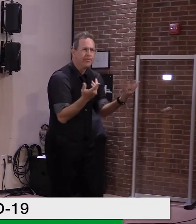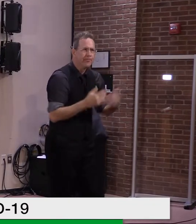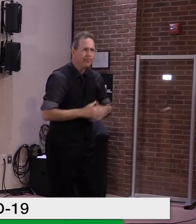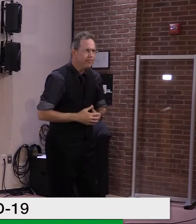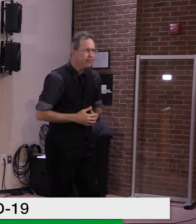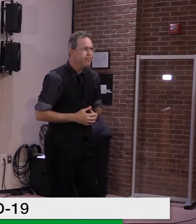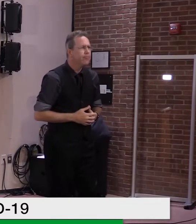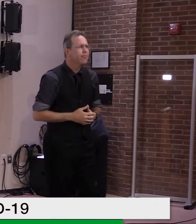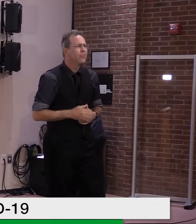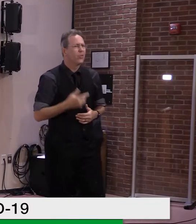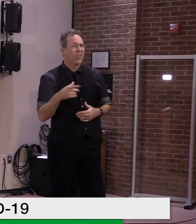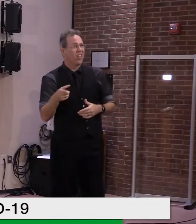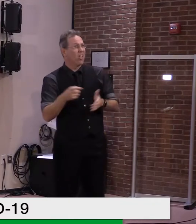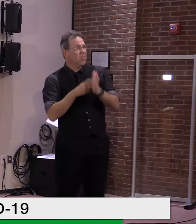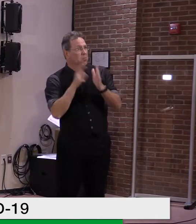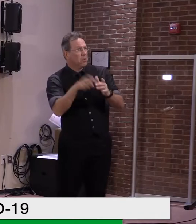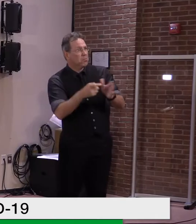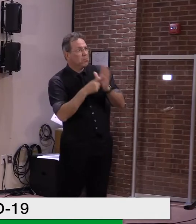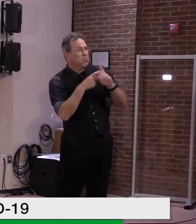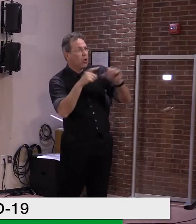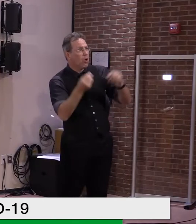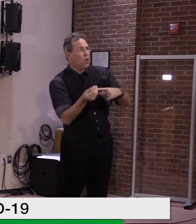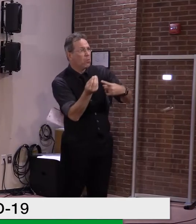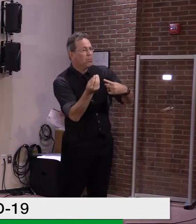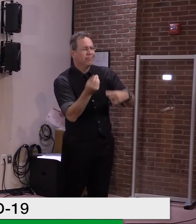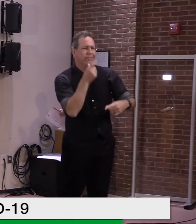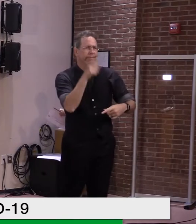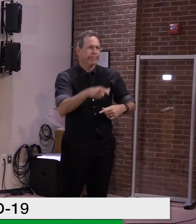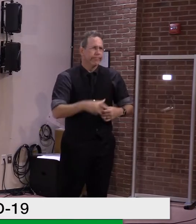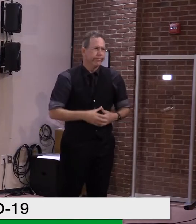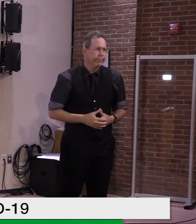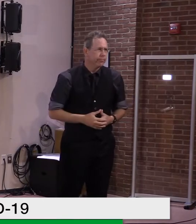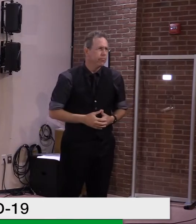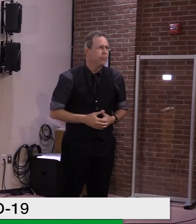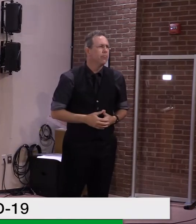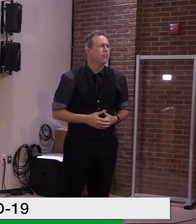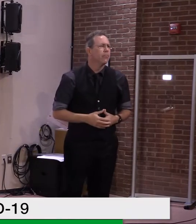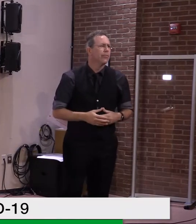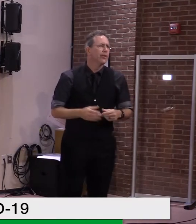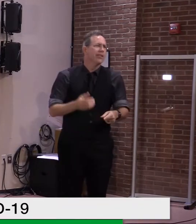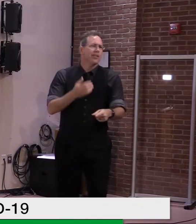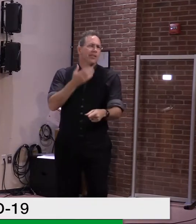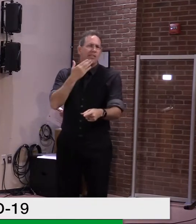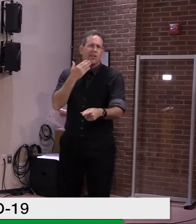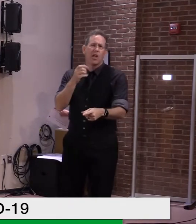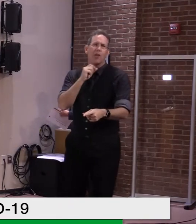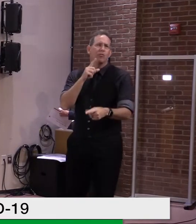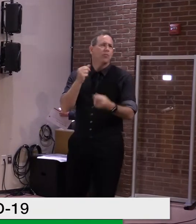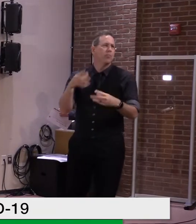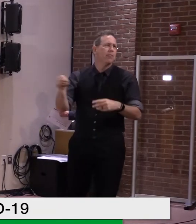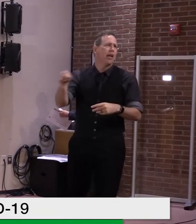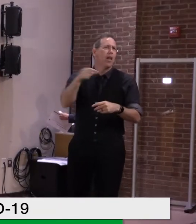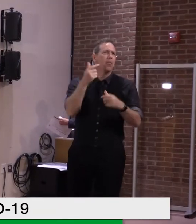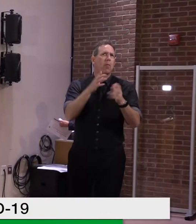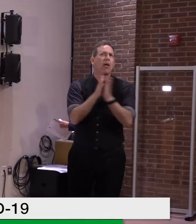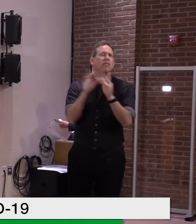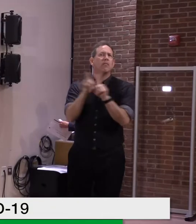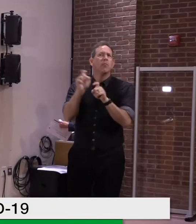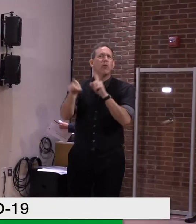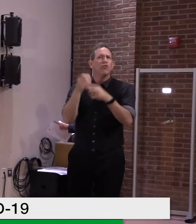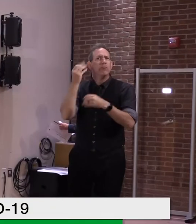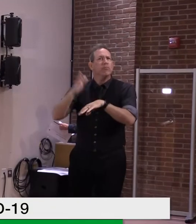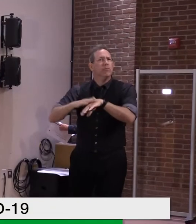Okay, thanks, because I'm sure a lot of towns are going to be facing that same question, so that's good. My other question, Governor,